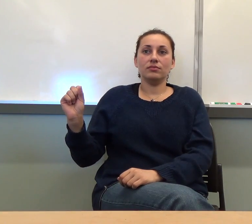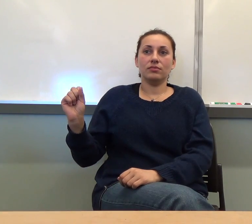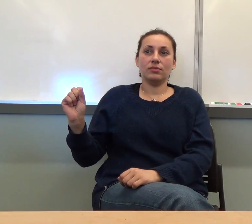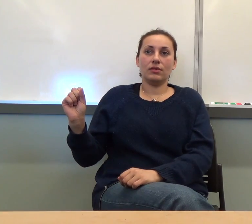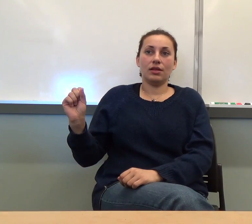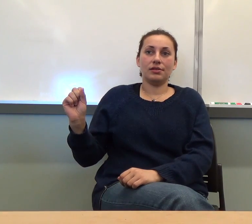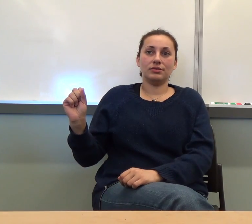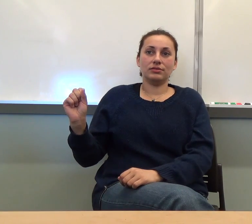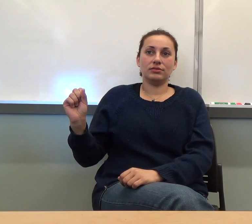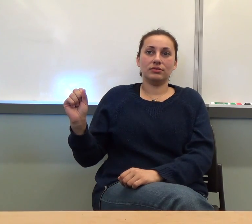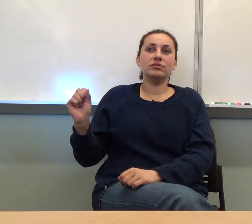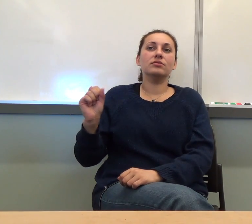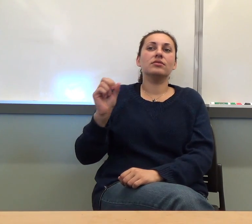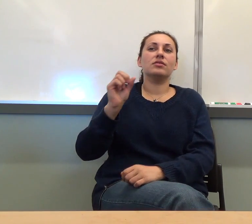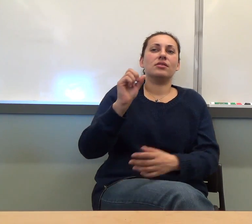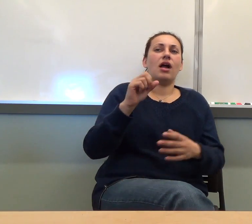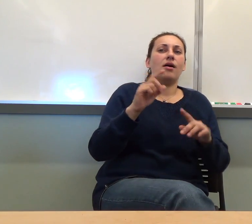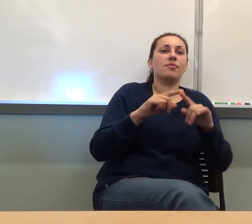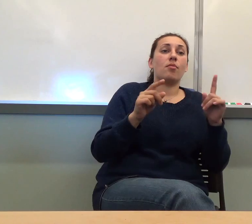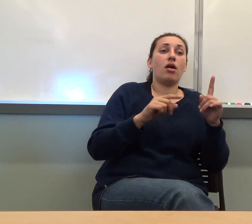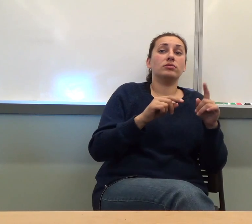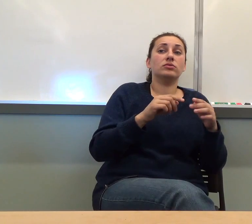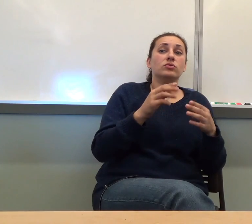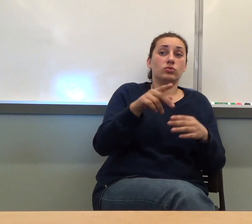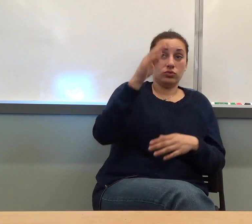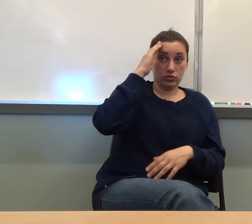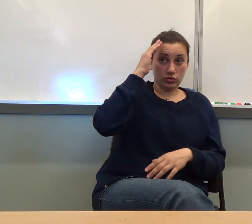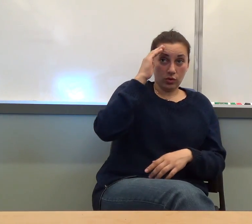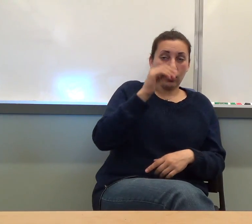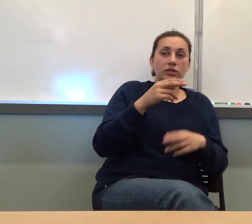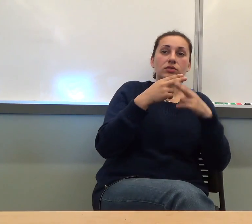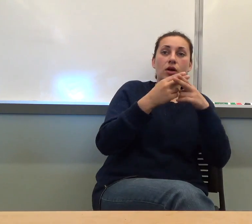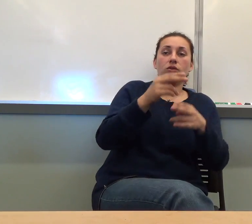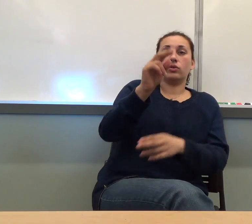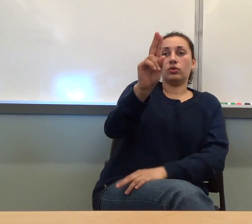that we're really familiar with is called a unit rate. And the unit rate